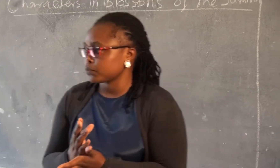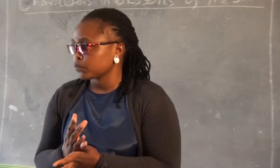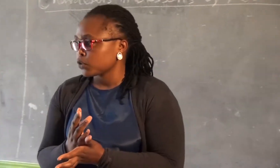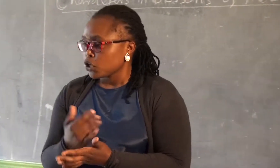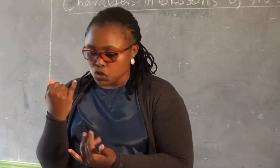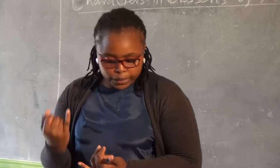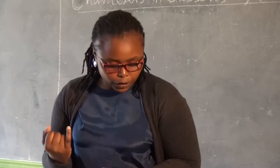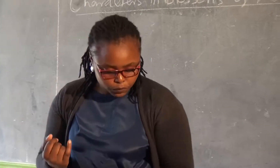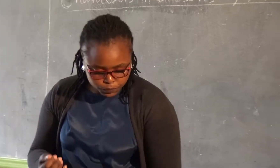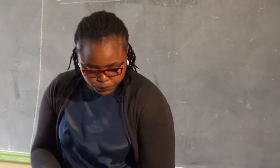So now,